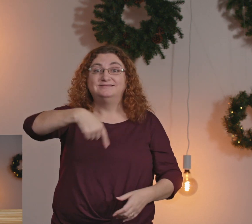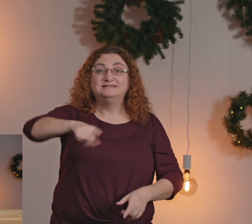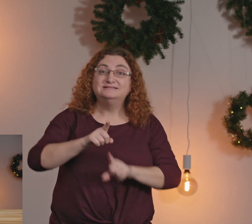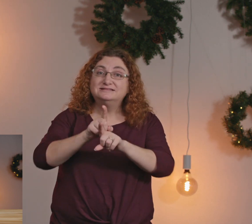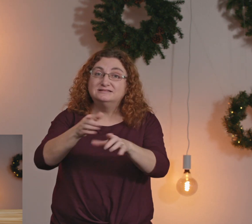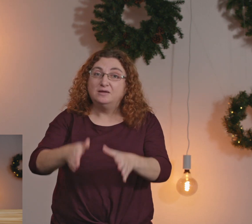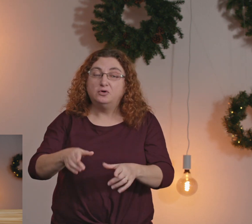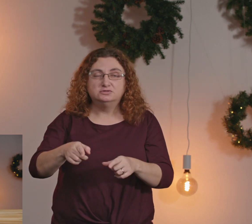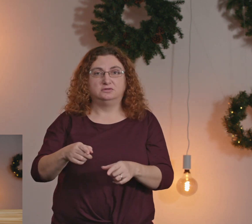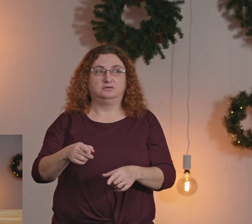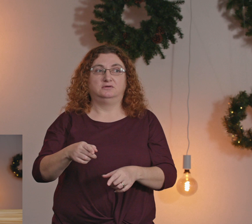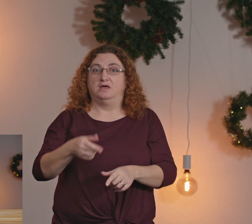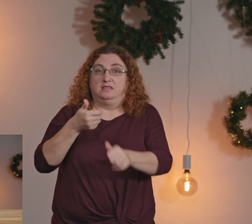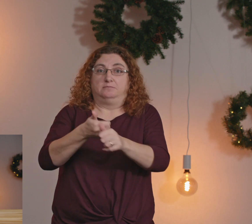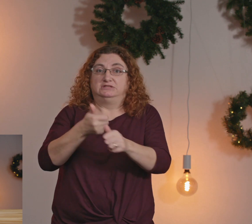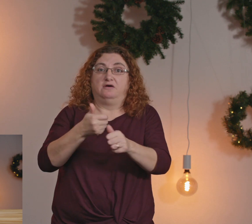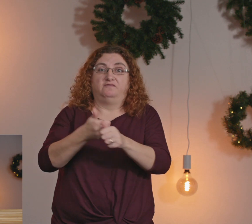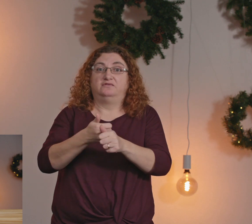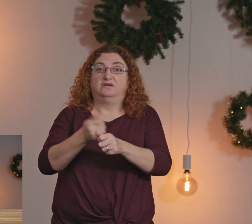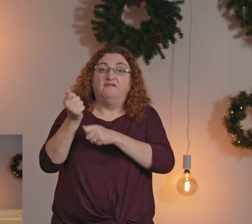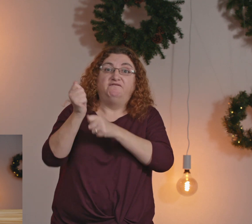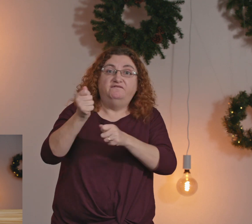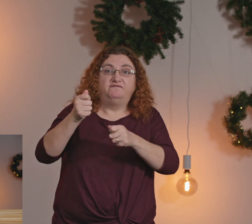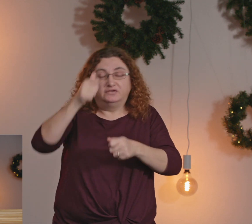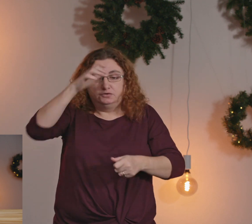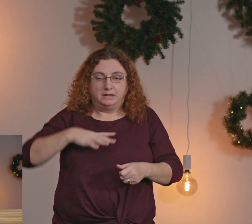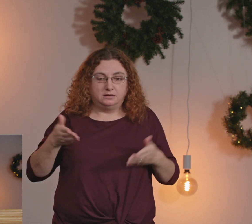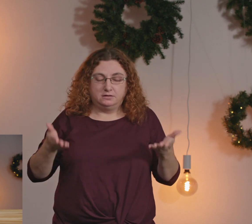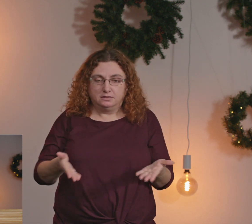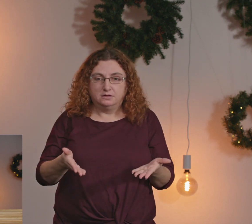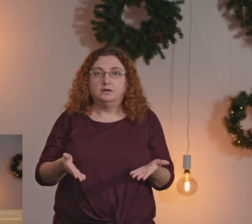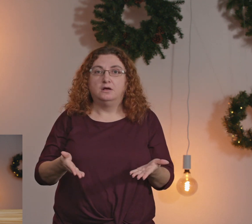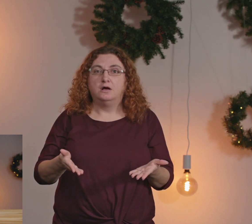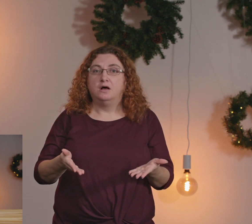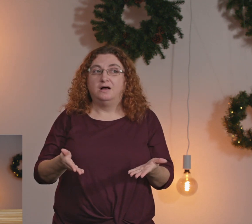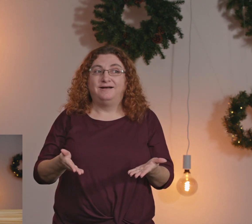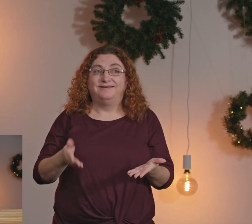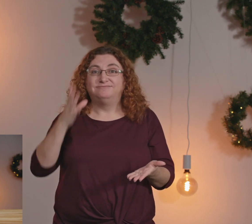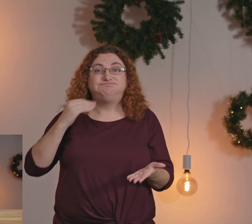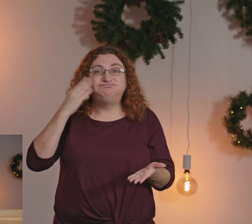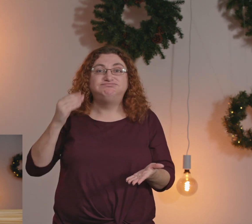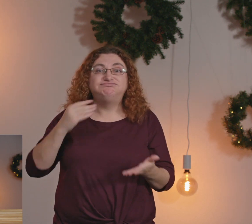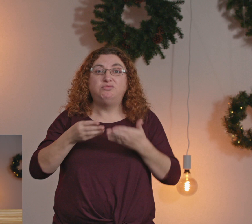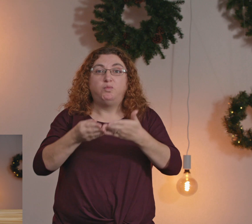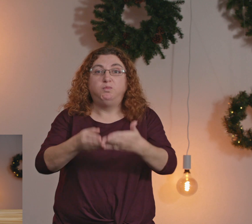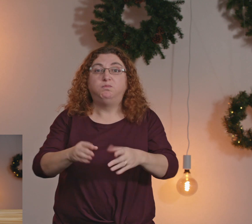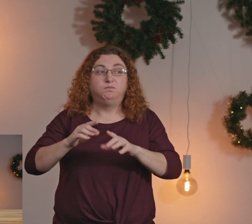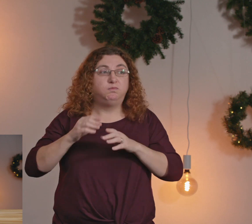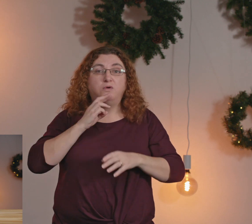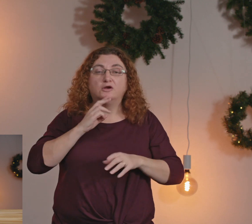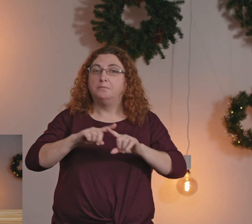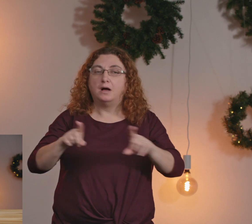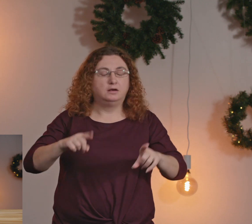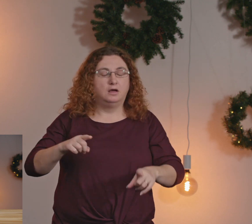Galilee livers, fishers, they're so freaked out, they think they're going to die.